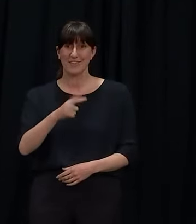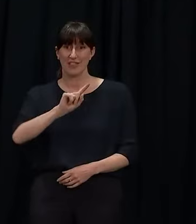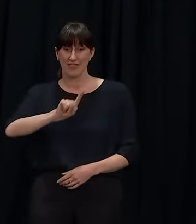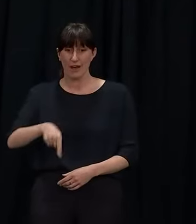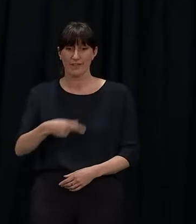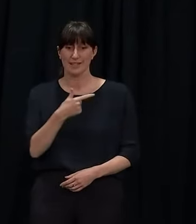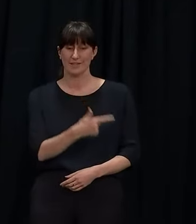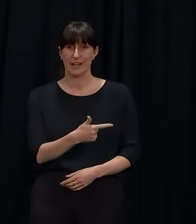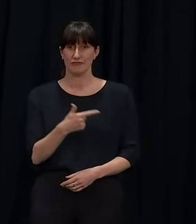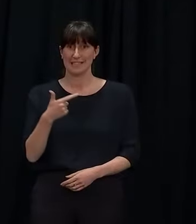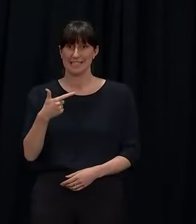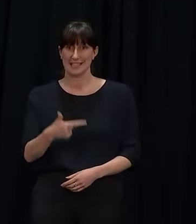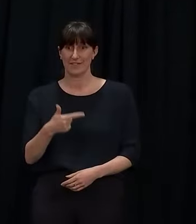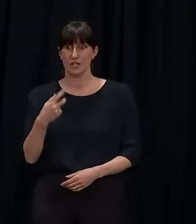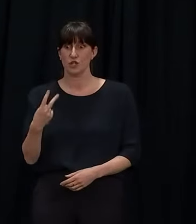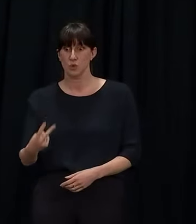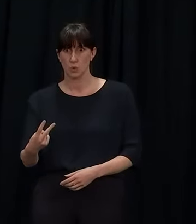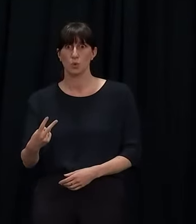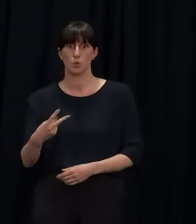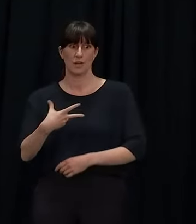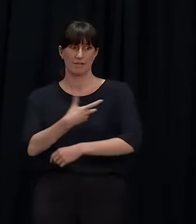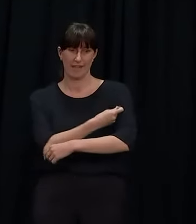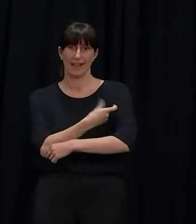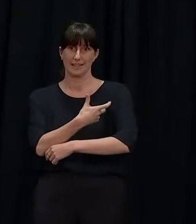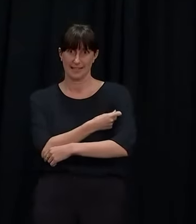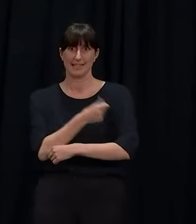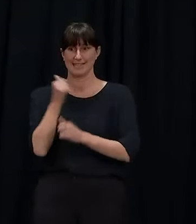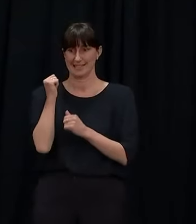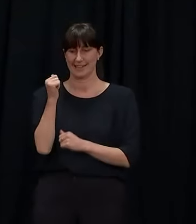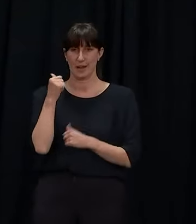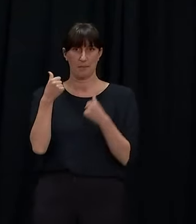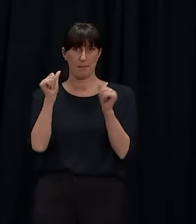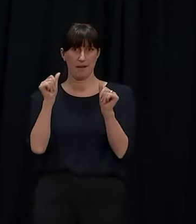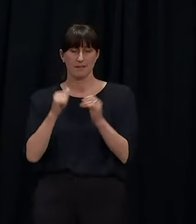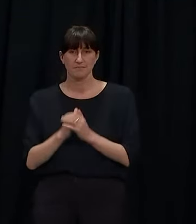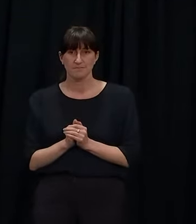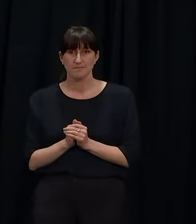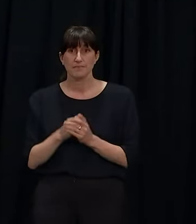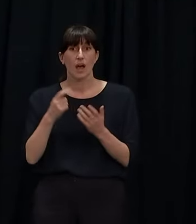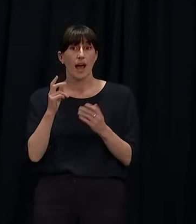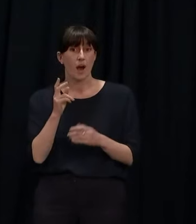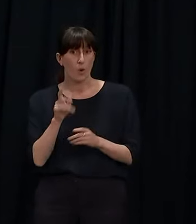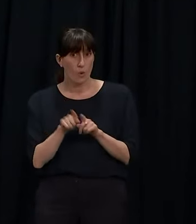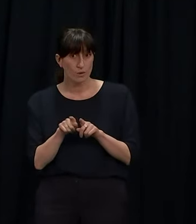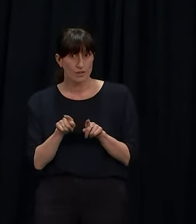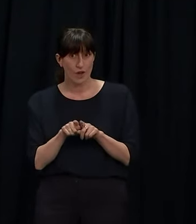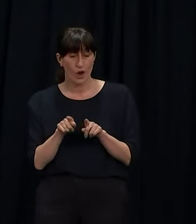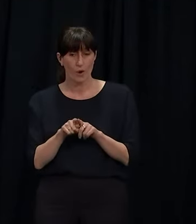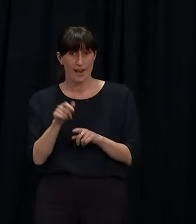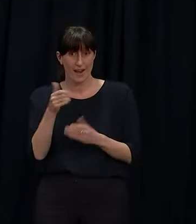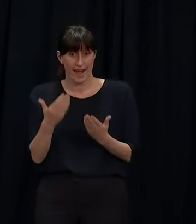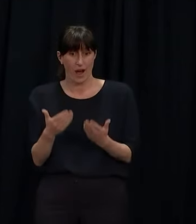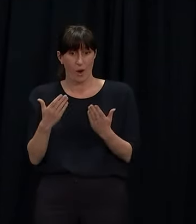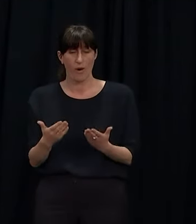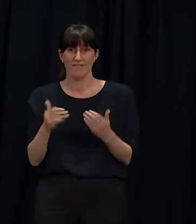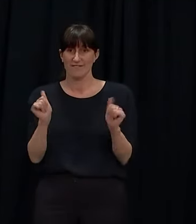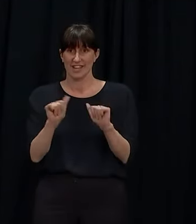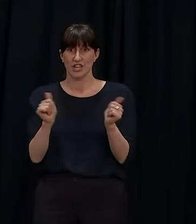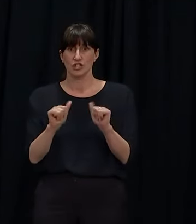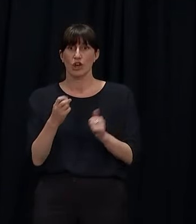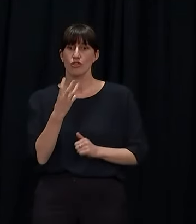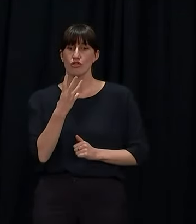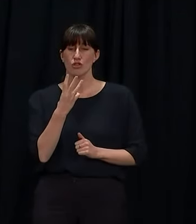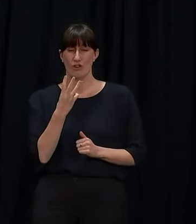87,772 doses administered. We also hit another key milestone, with now more than 3 million doses having